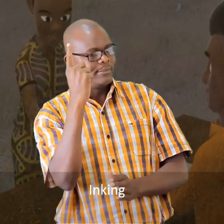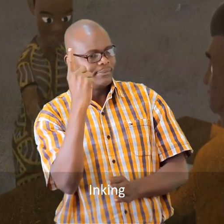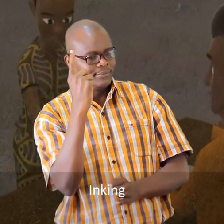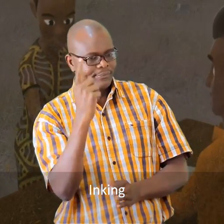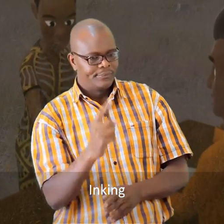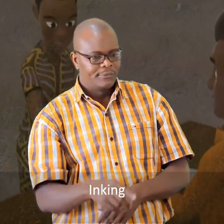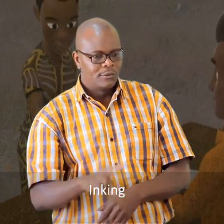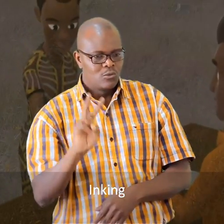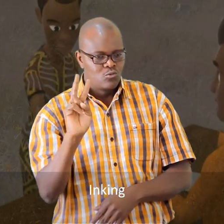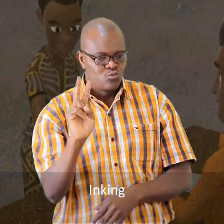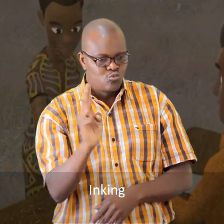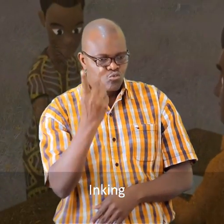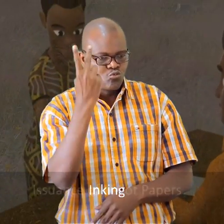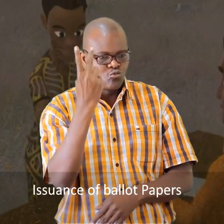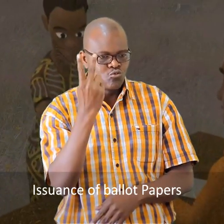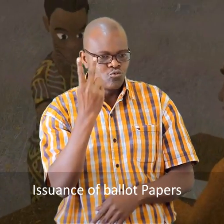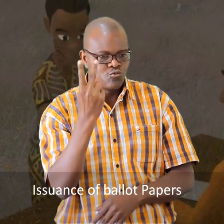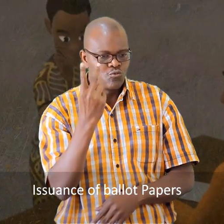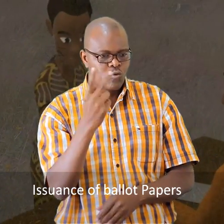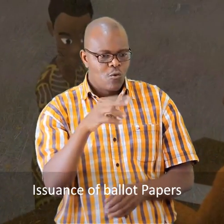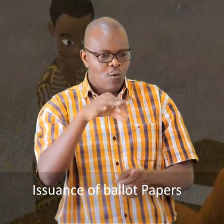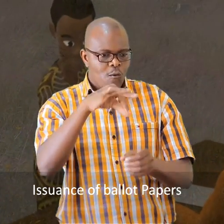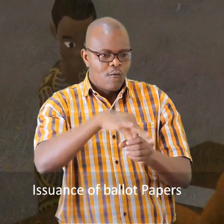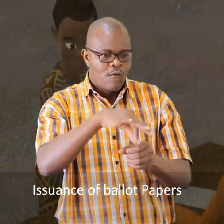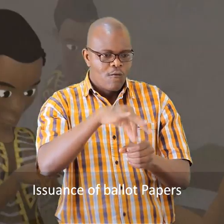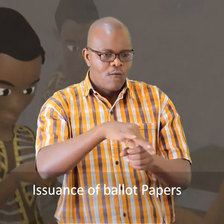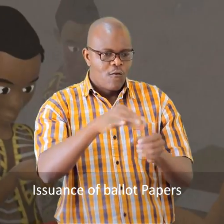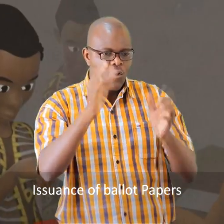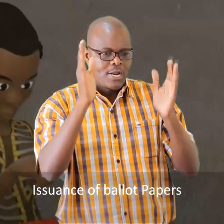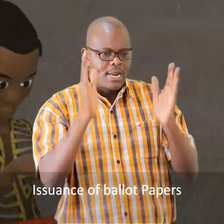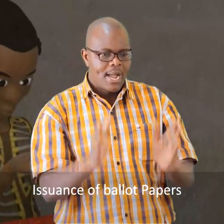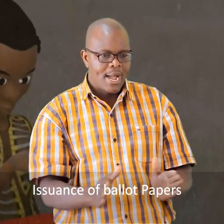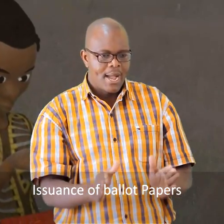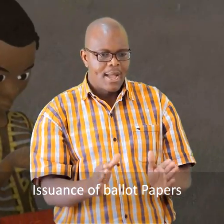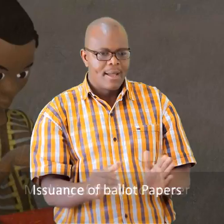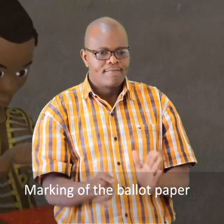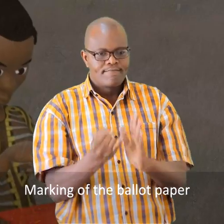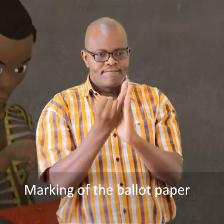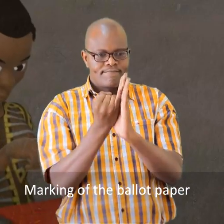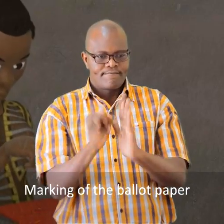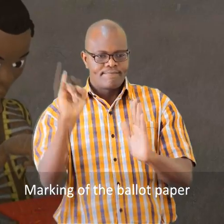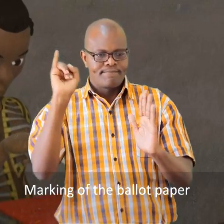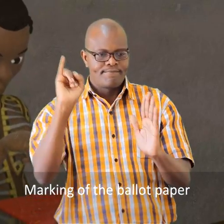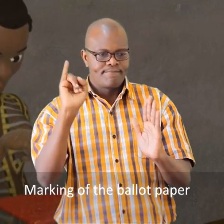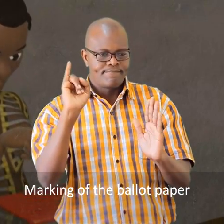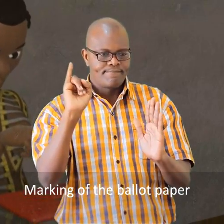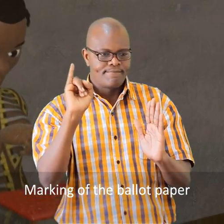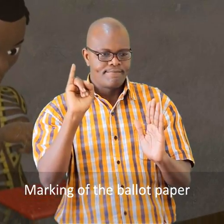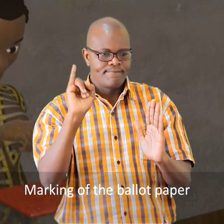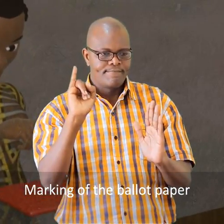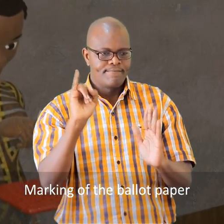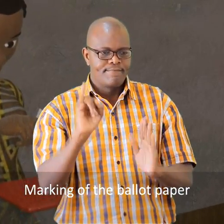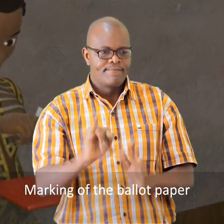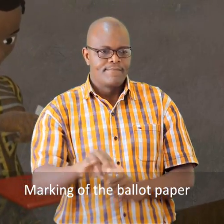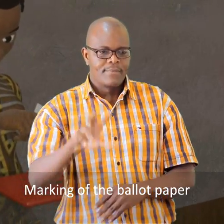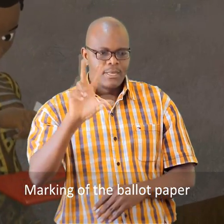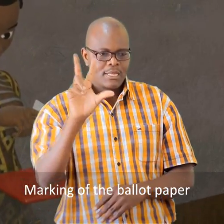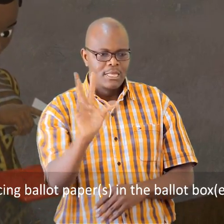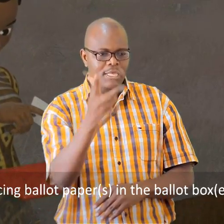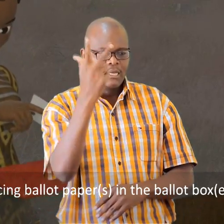inking, issuance of ballot papers, marking of the ballot paper, placing the